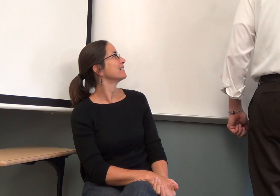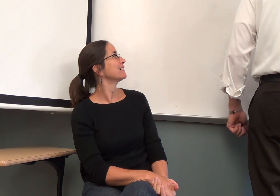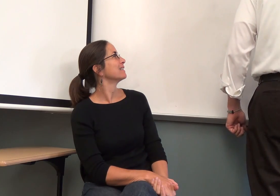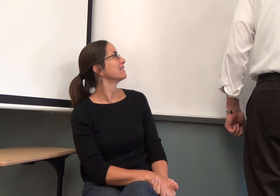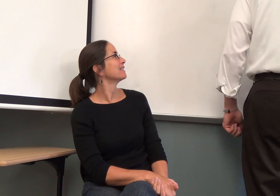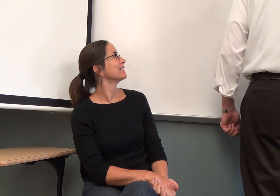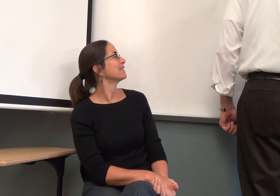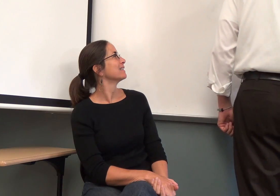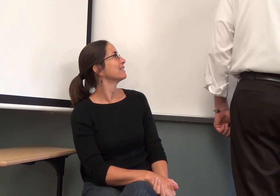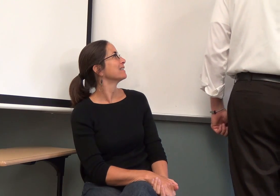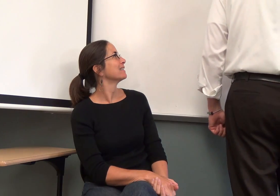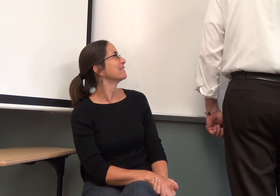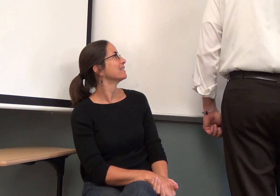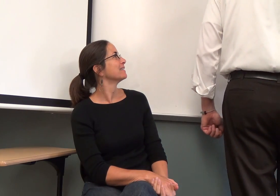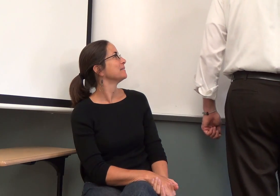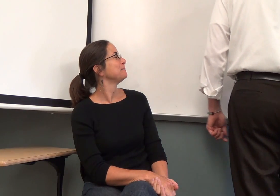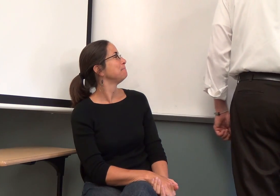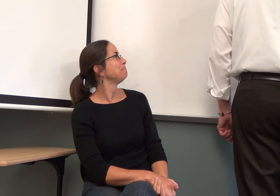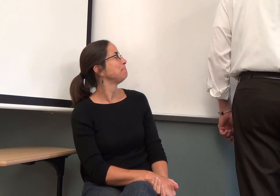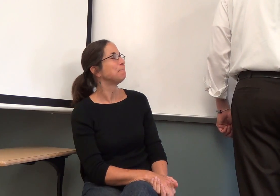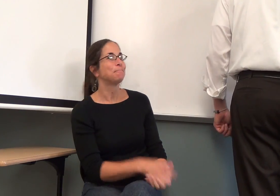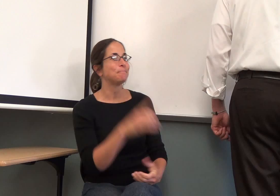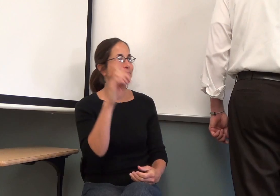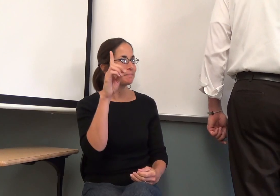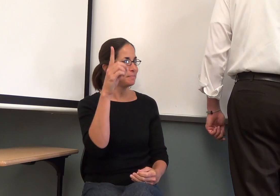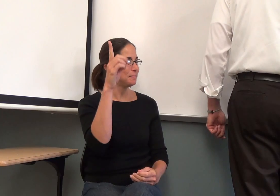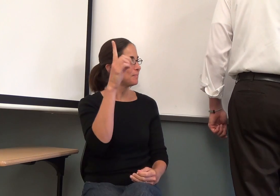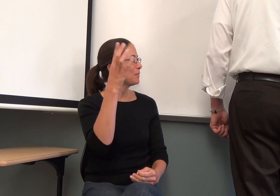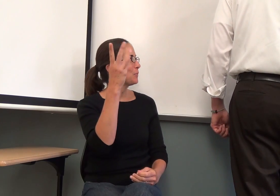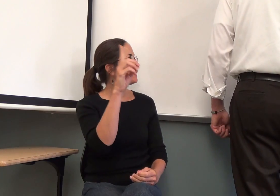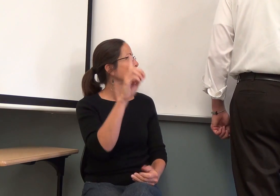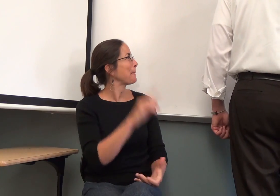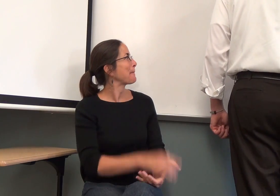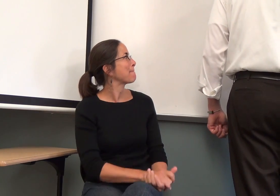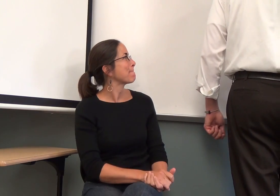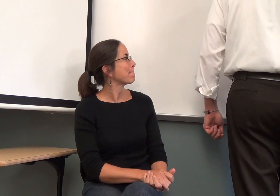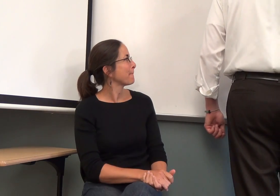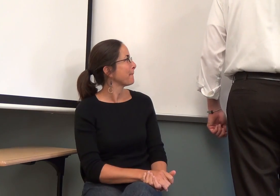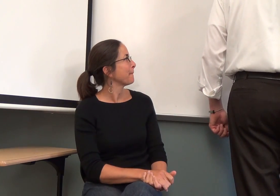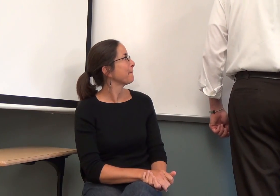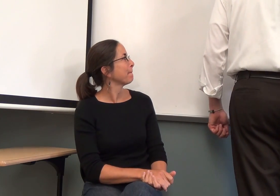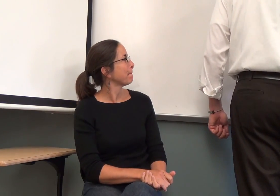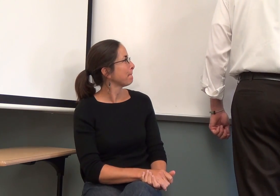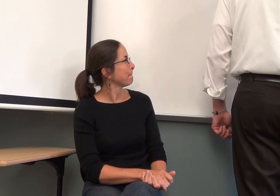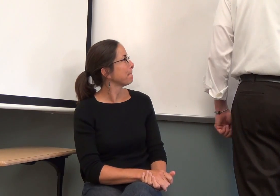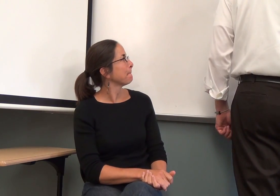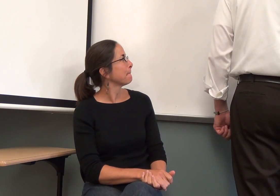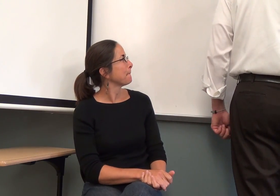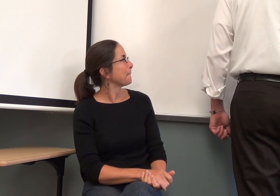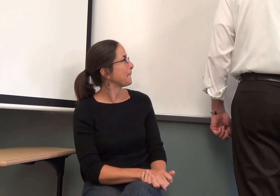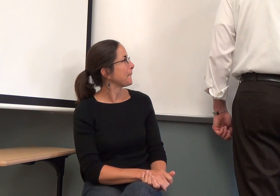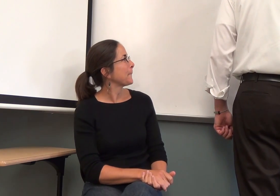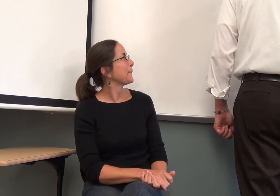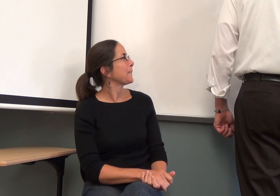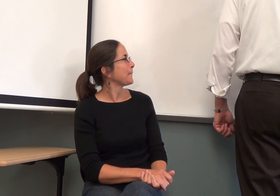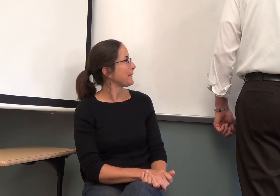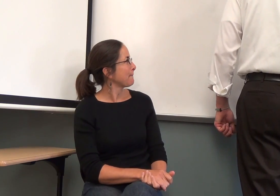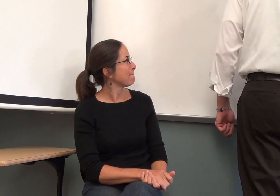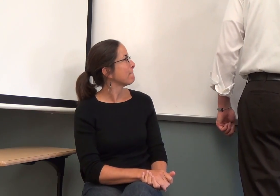the Brave. Montana. Hang on. Blue. Wait. Skating. Yes.